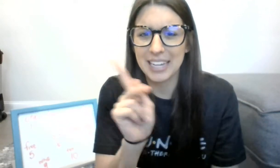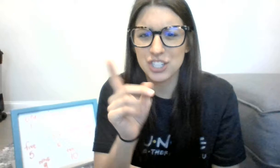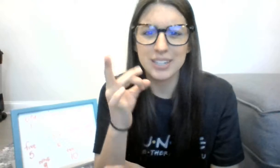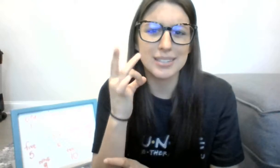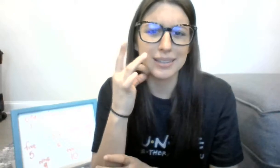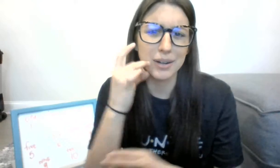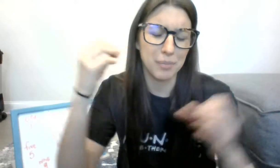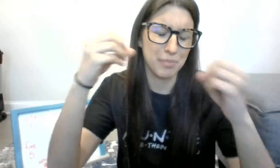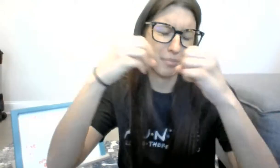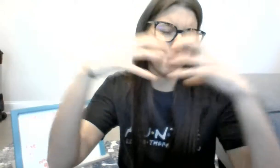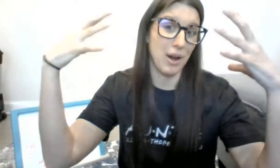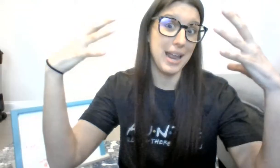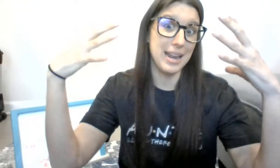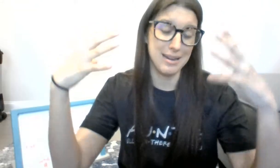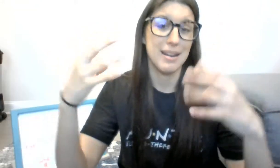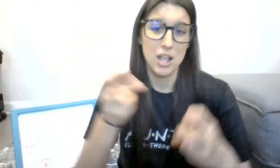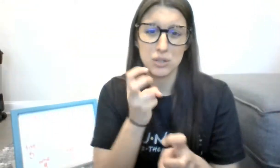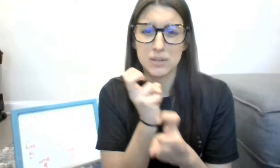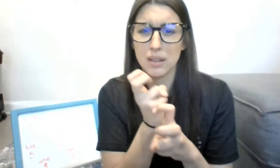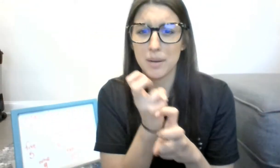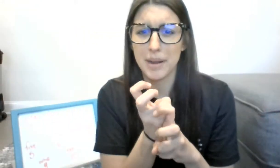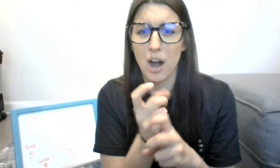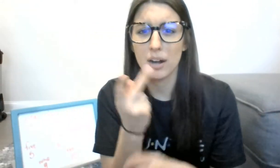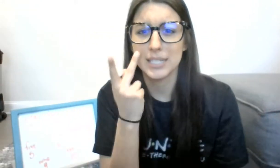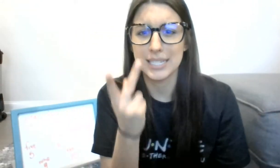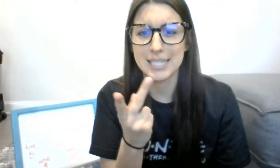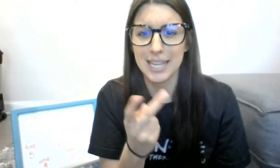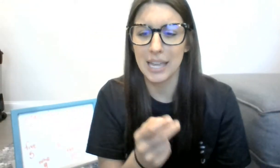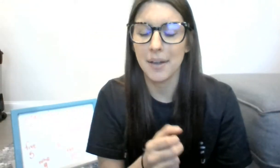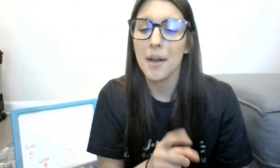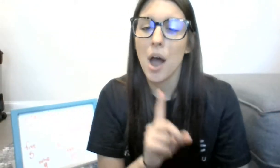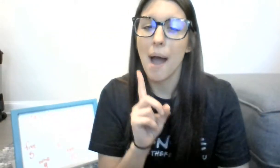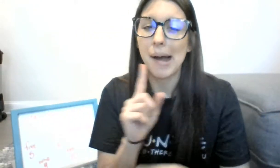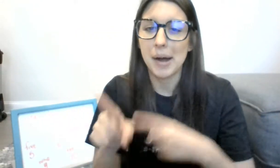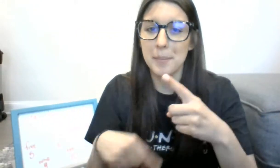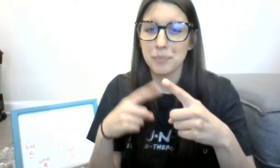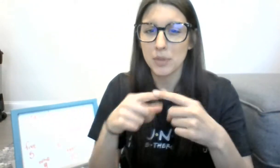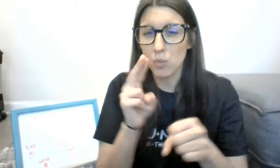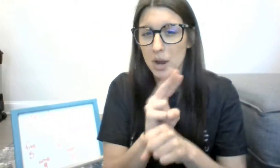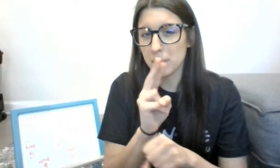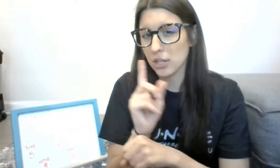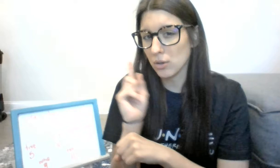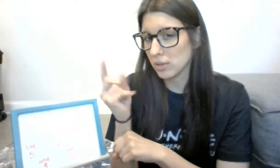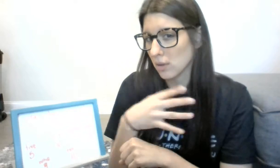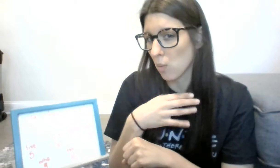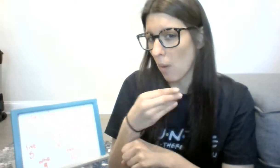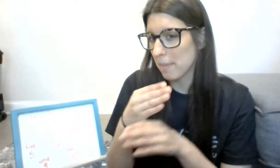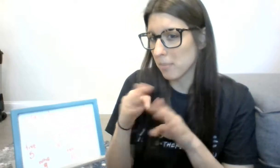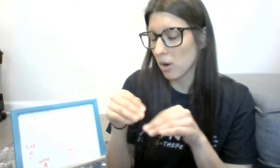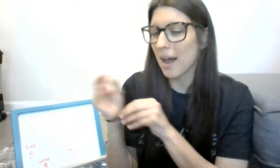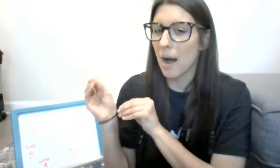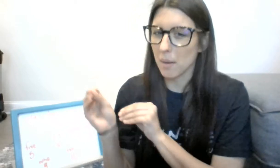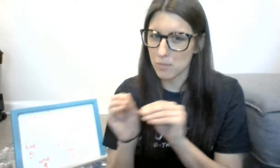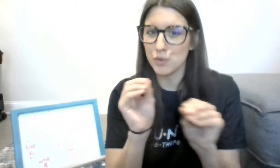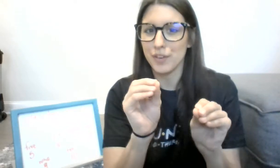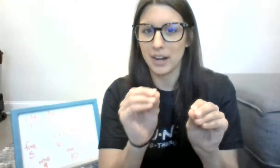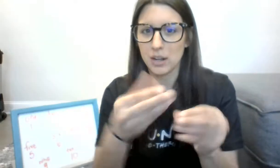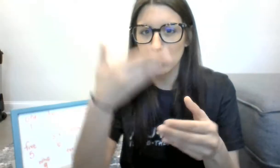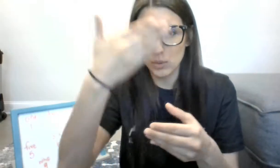it's a little bright, so it's a little bit hard to see. When we use the whiteboard, I'll move it closer